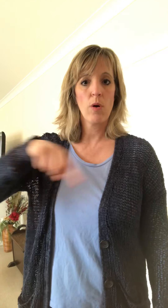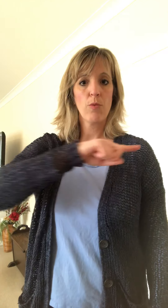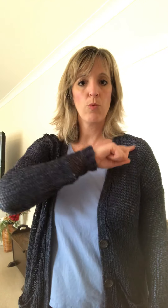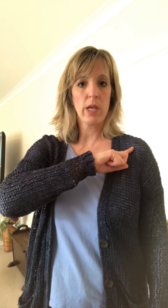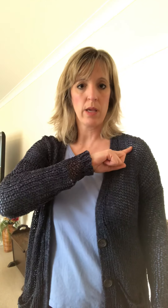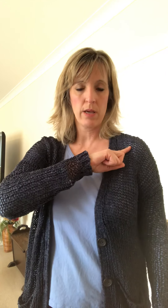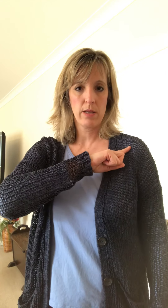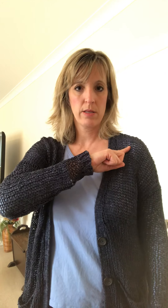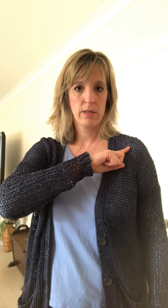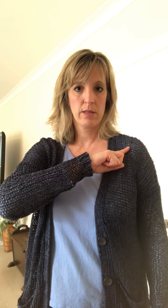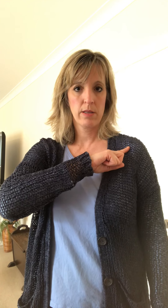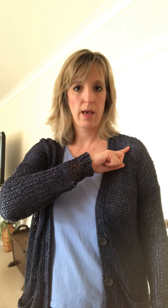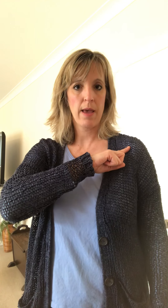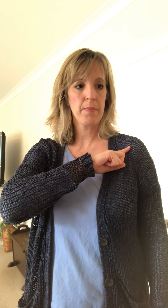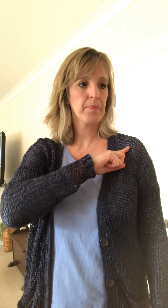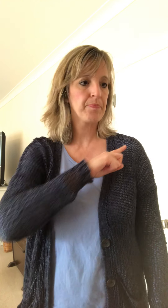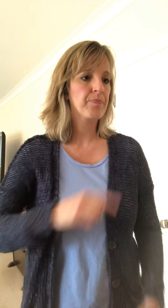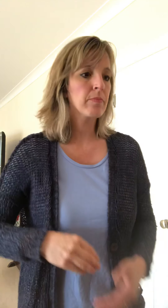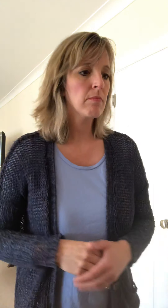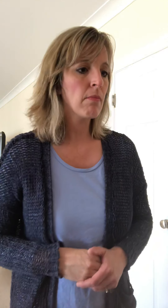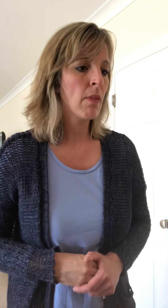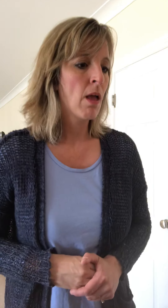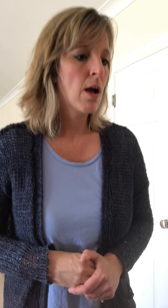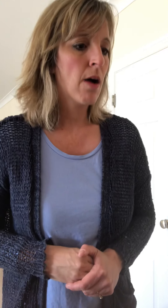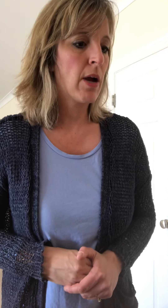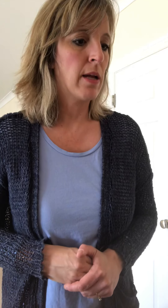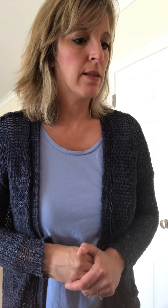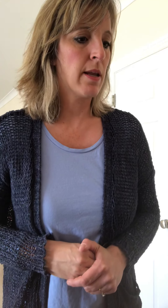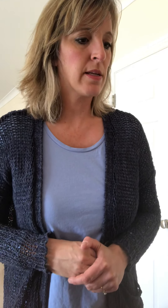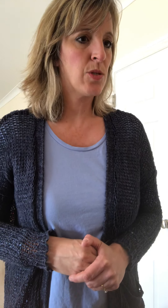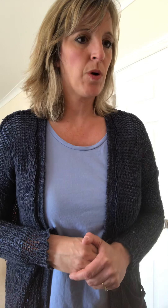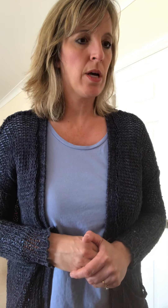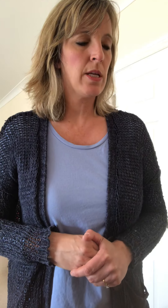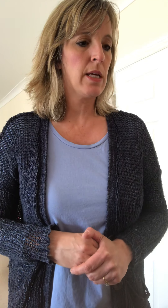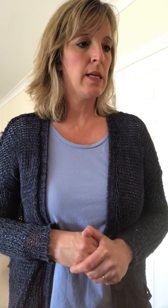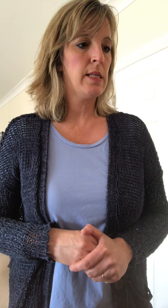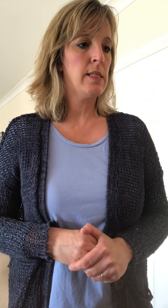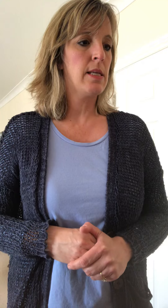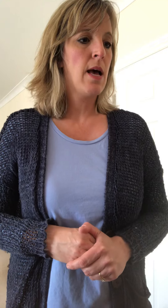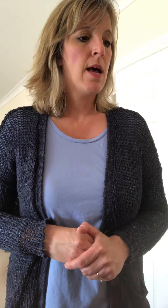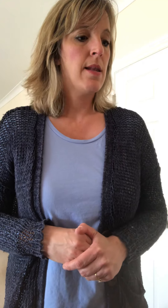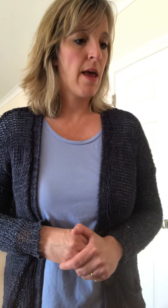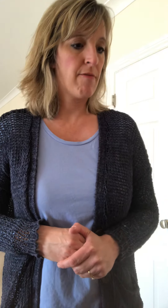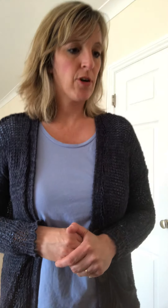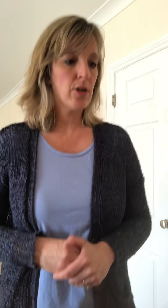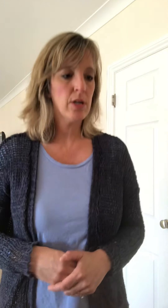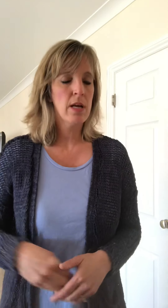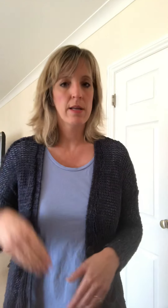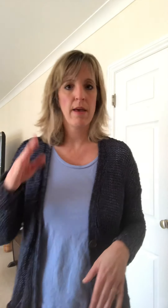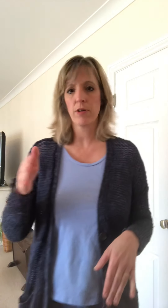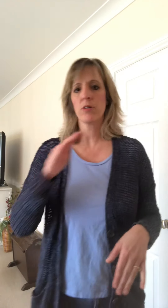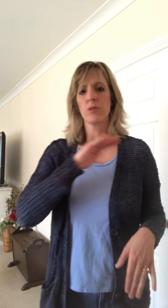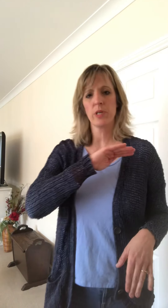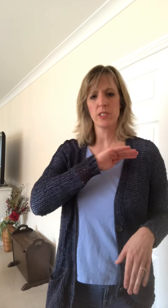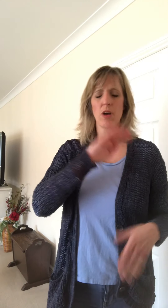or we. Okay? All right, the next one is never. Never,